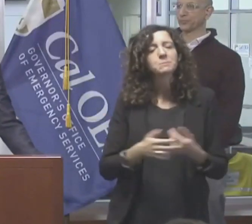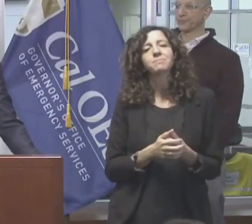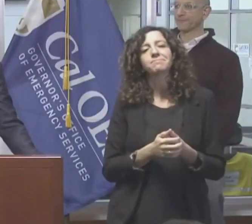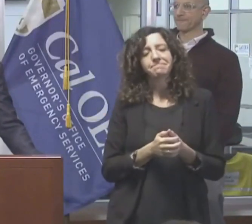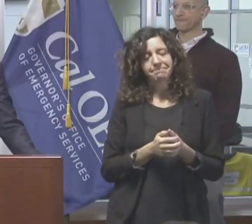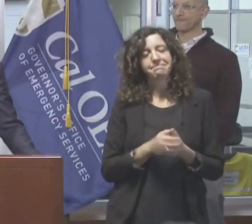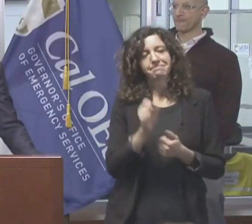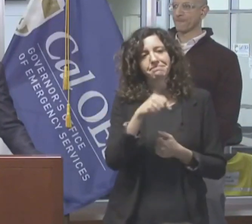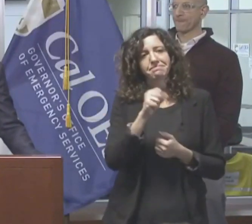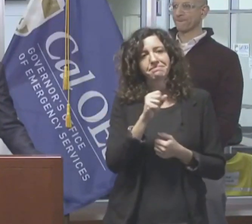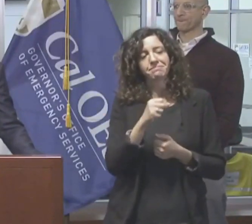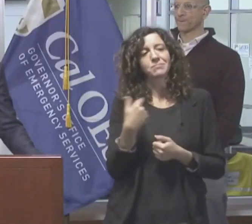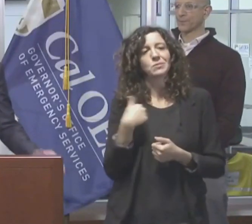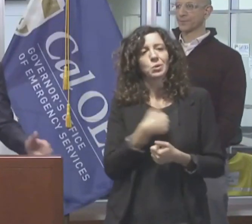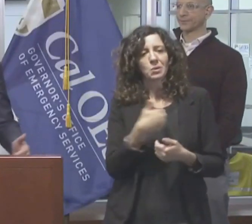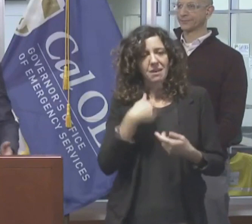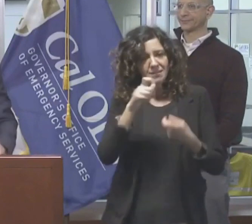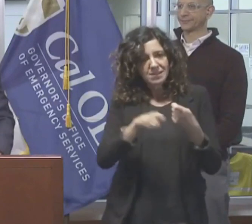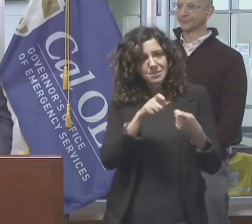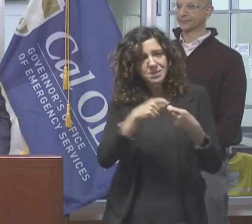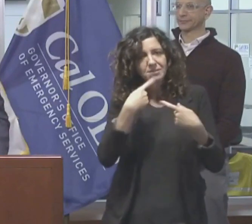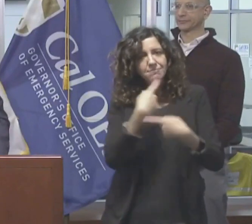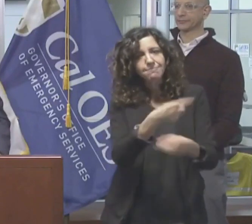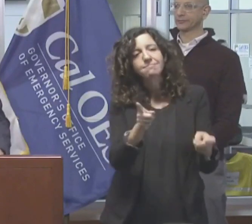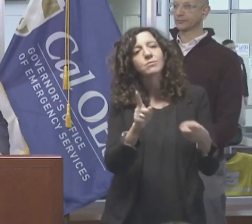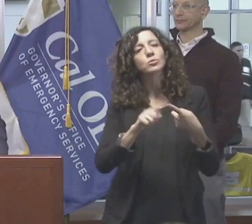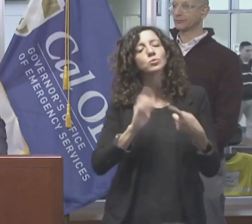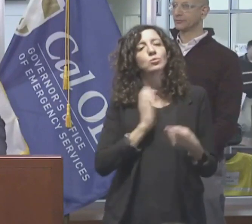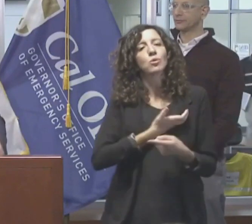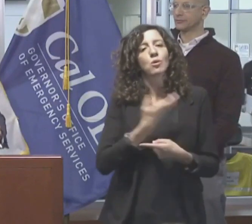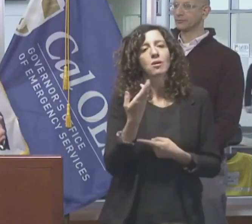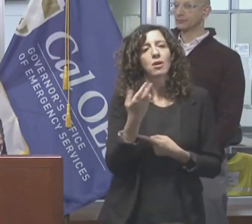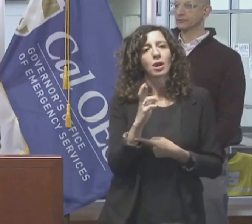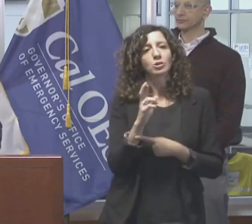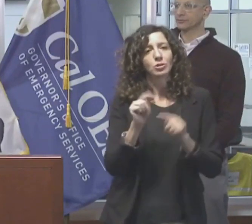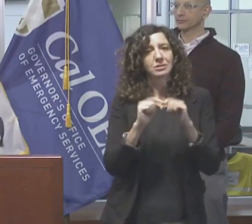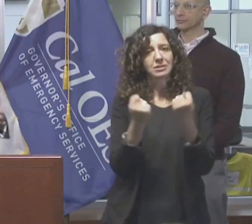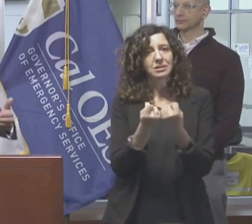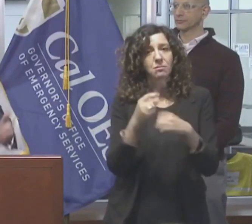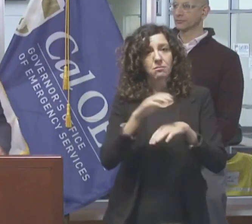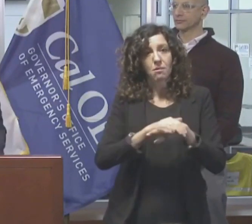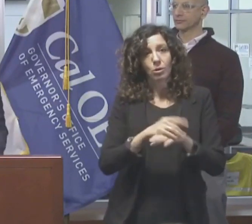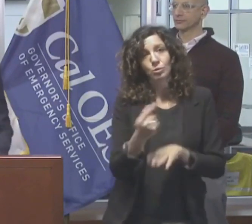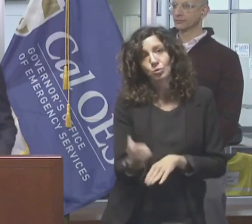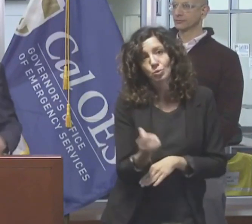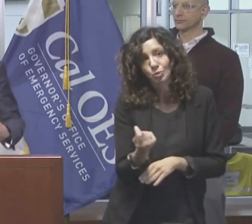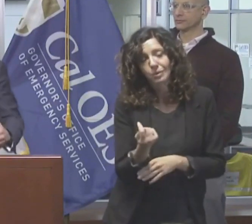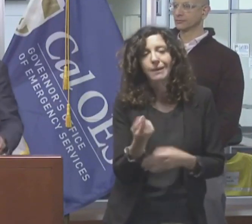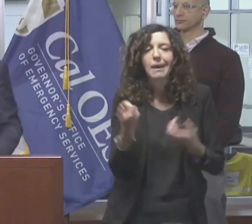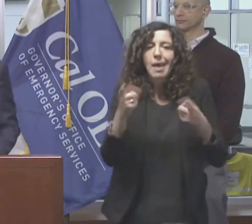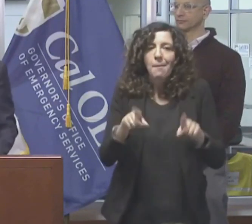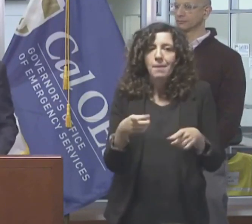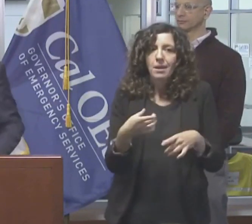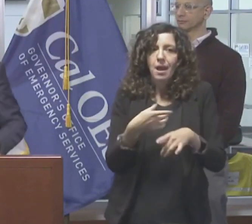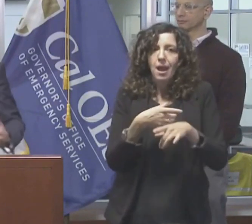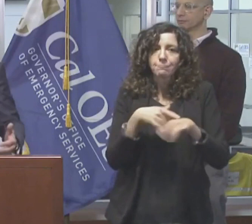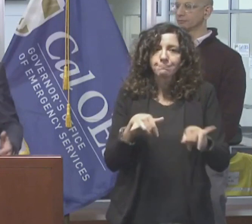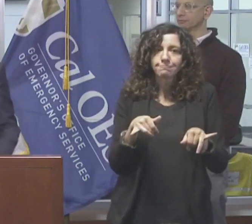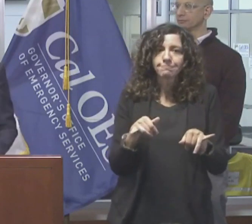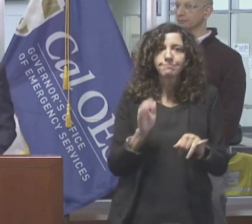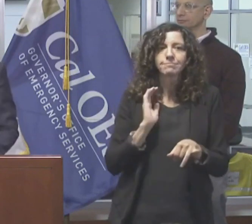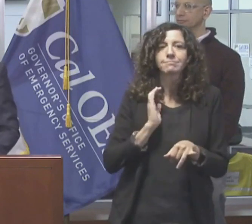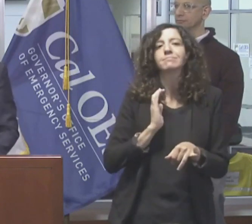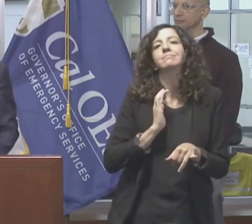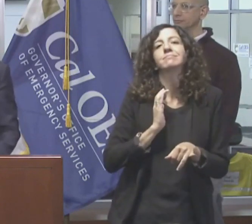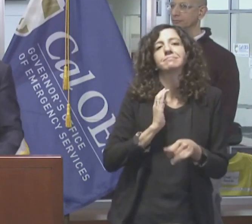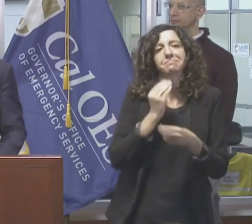specific directives to our HR teams on Tuesday, just coincidental to the socialization of